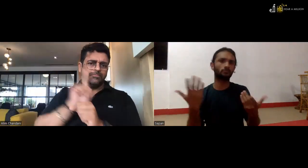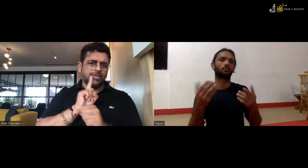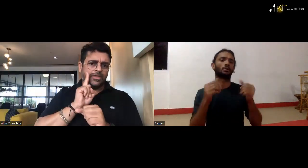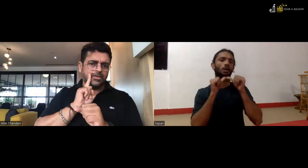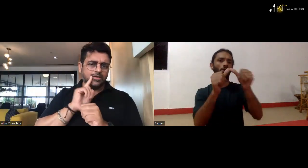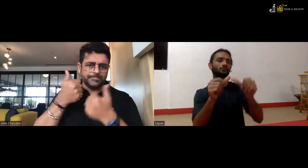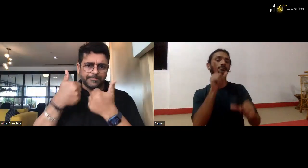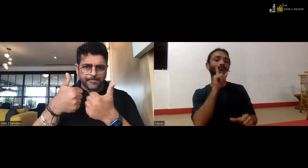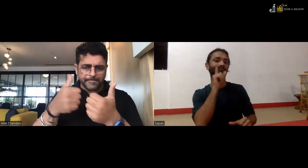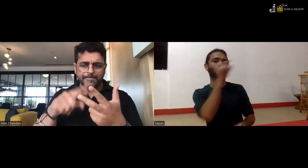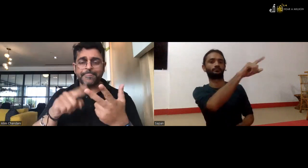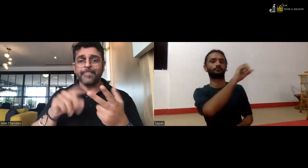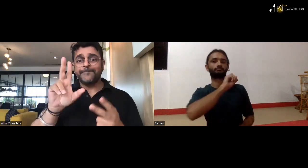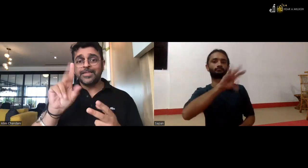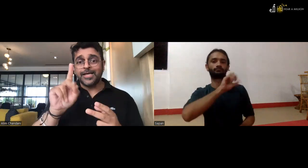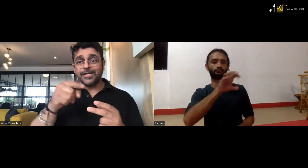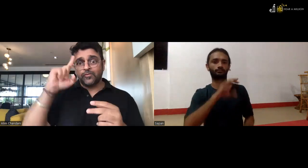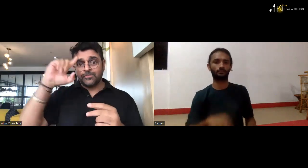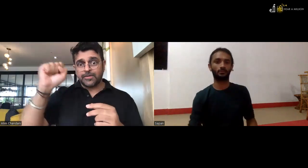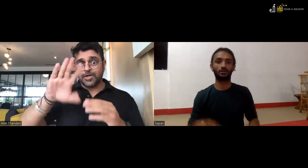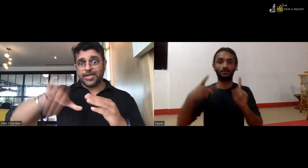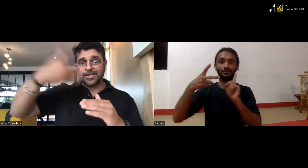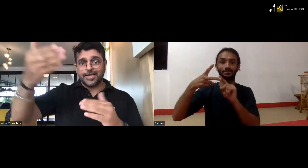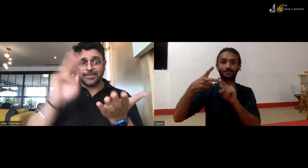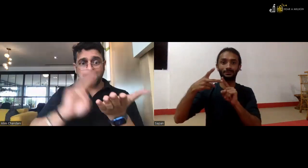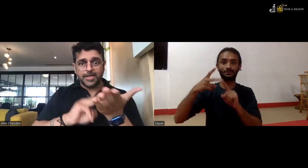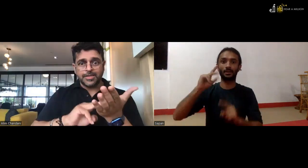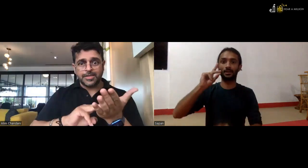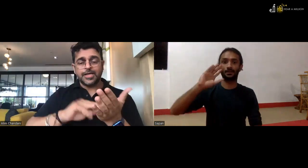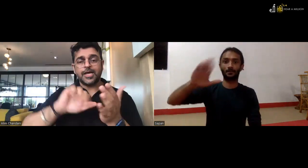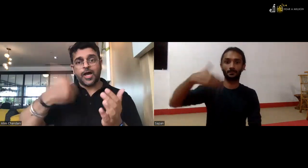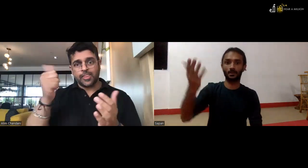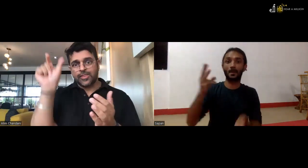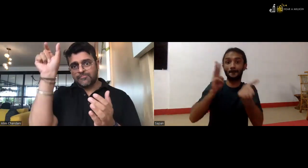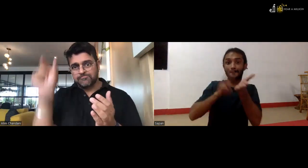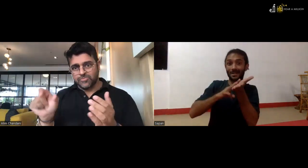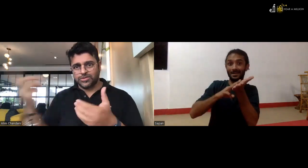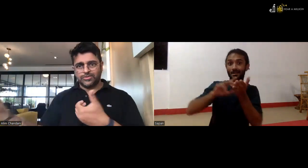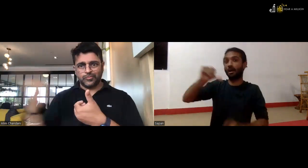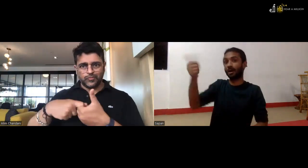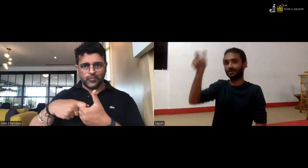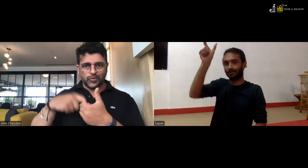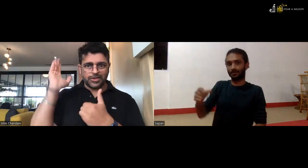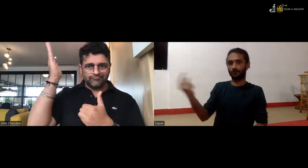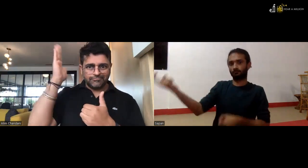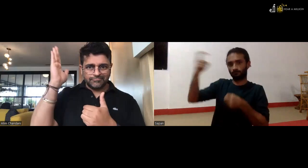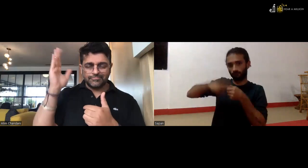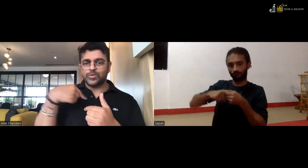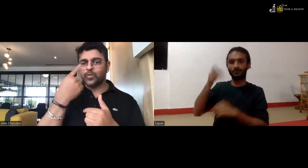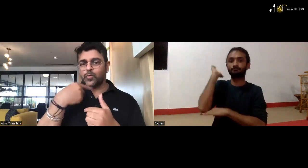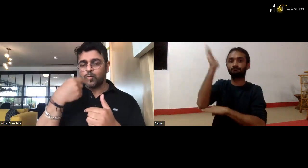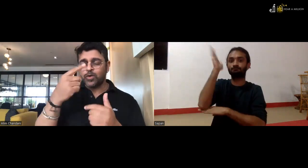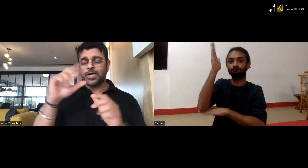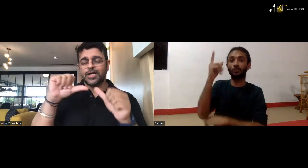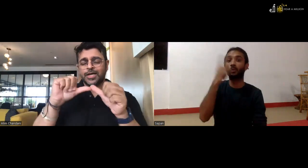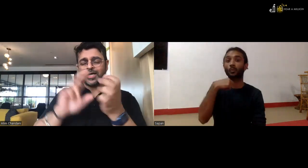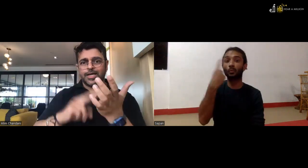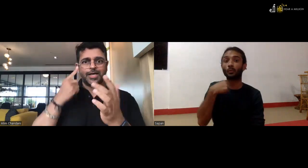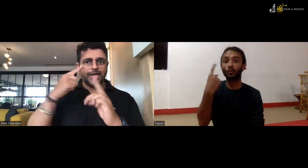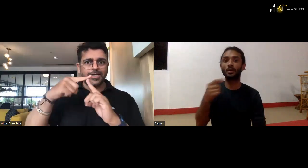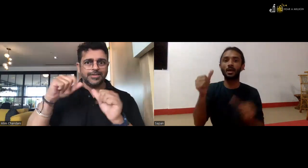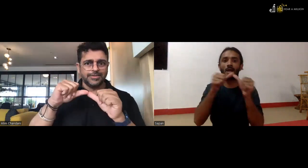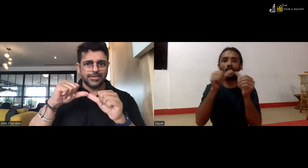the oralism is not completely bad. You know, it's some people are also